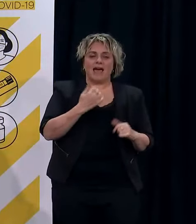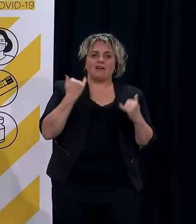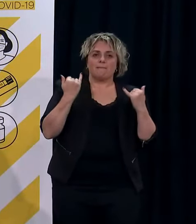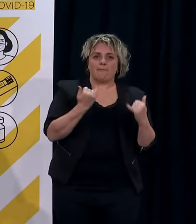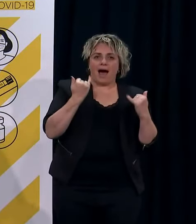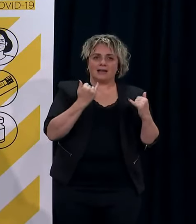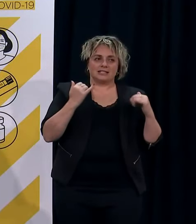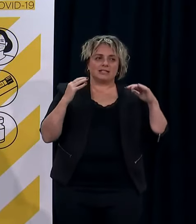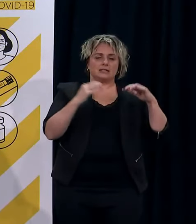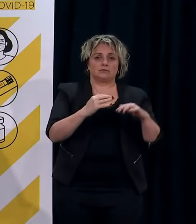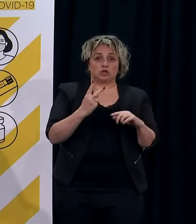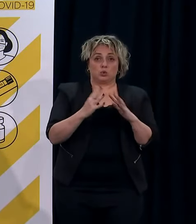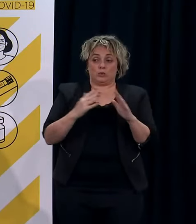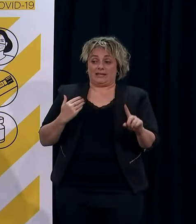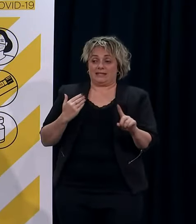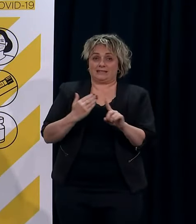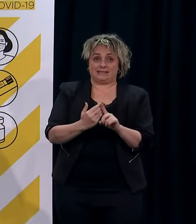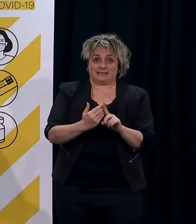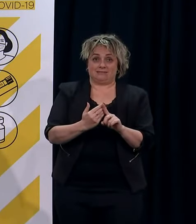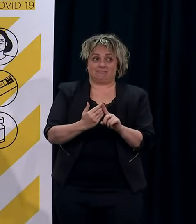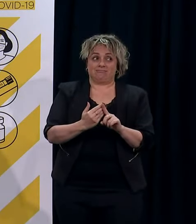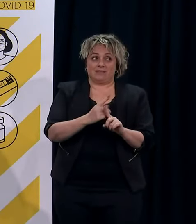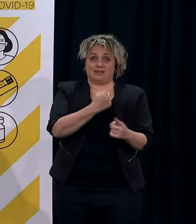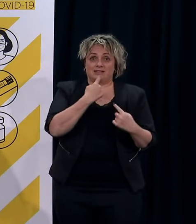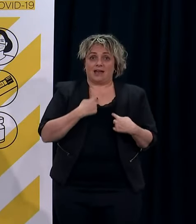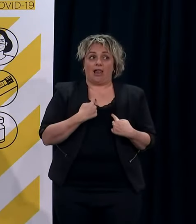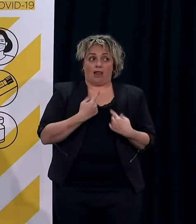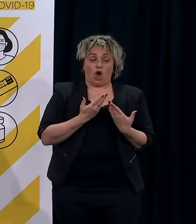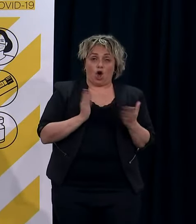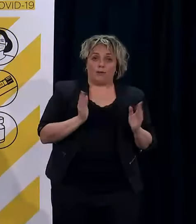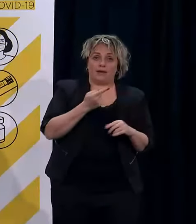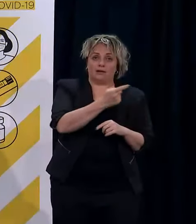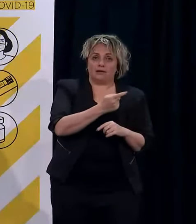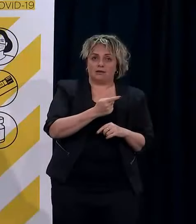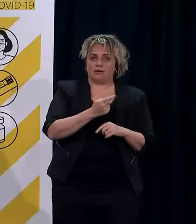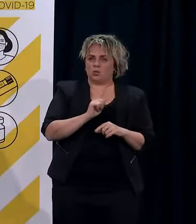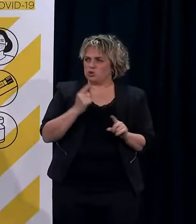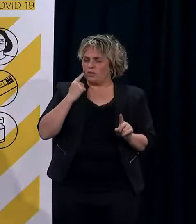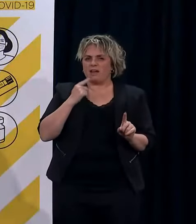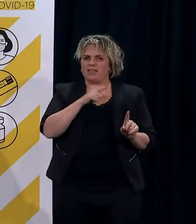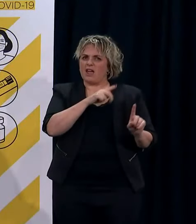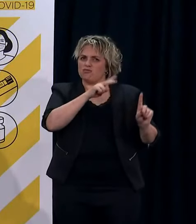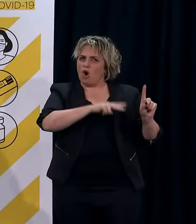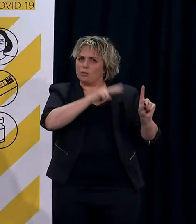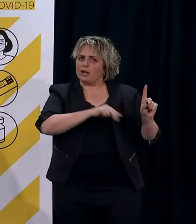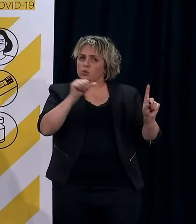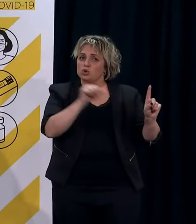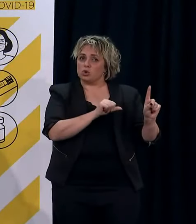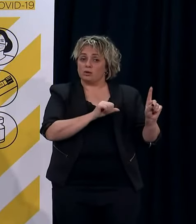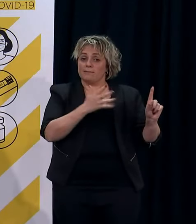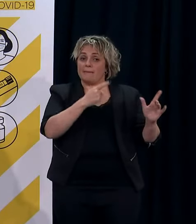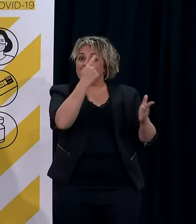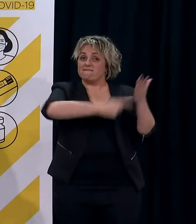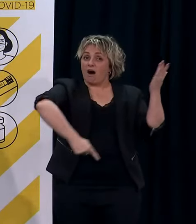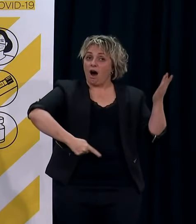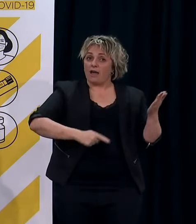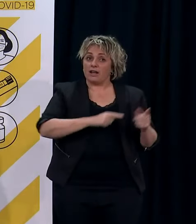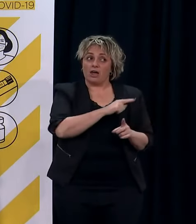sending parties in the last 2 weeks. What do you make of such breaches? Are these people role models? Should they be fined?